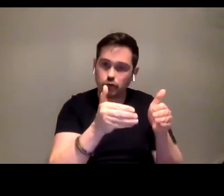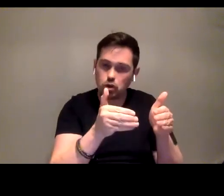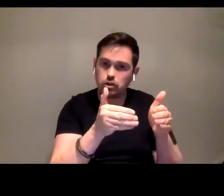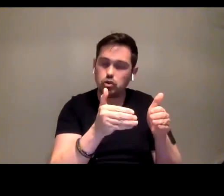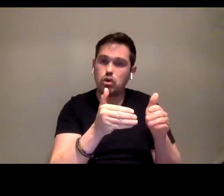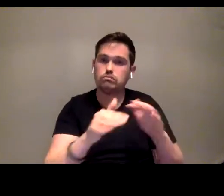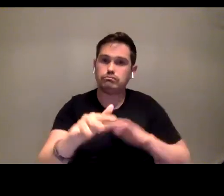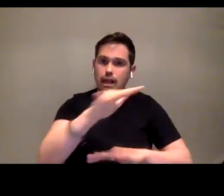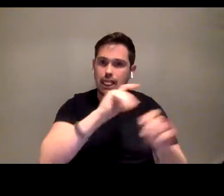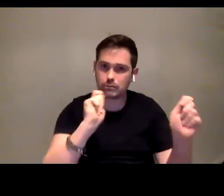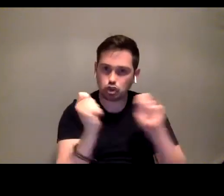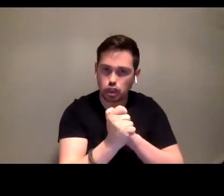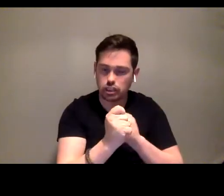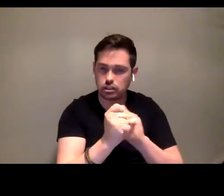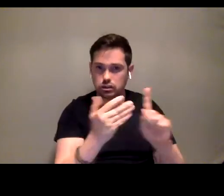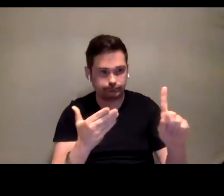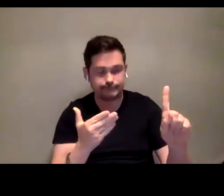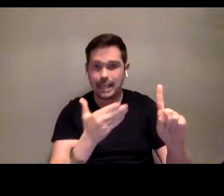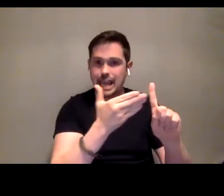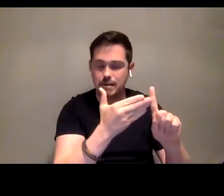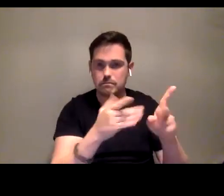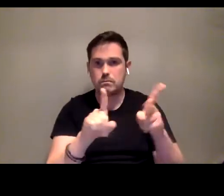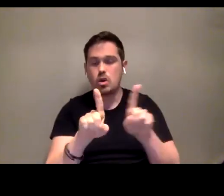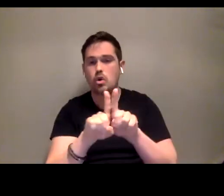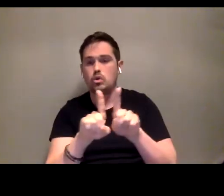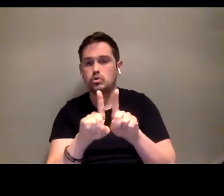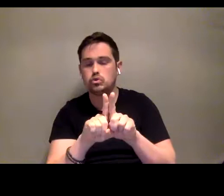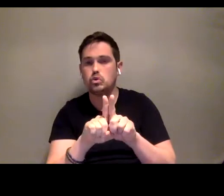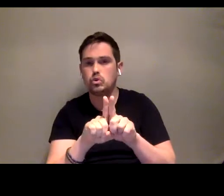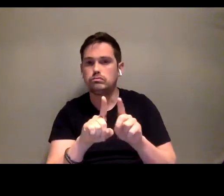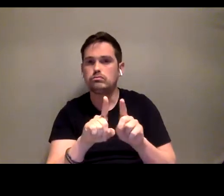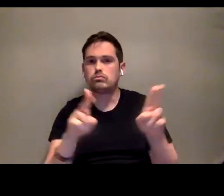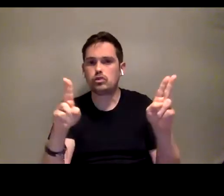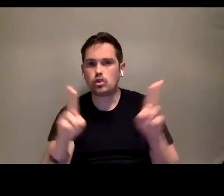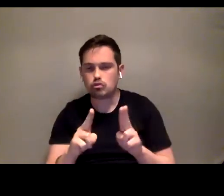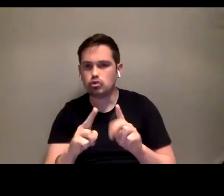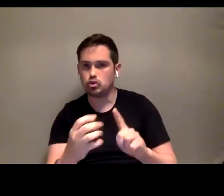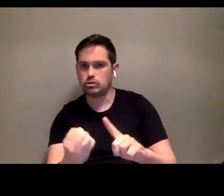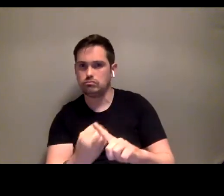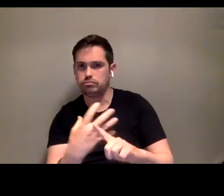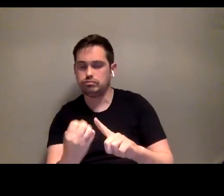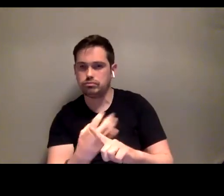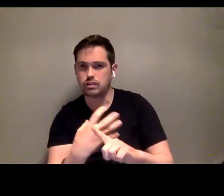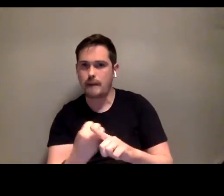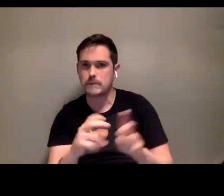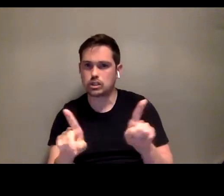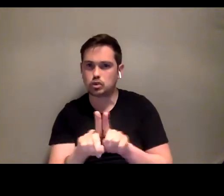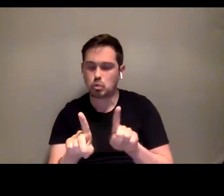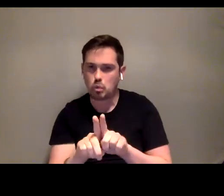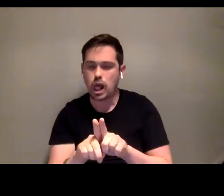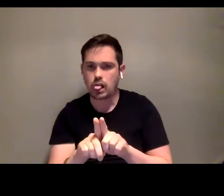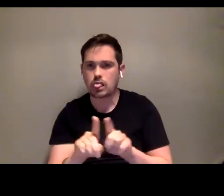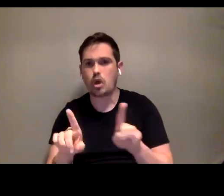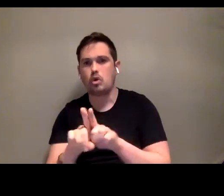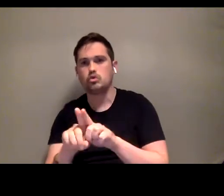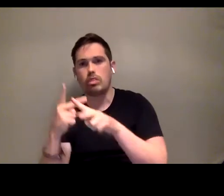also invest in underinvested sectors like the care sector, which are in a crisis.